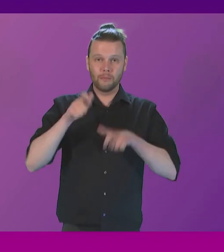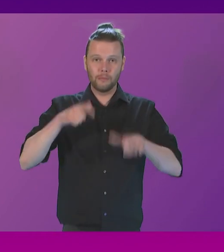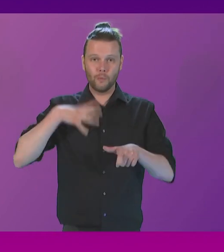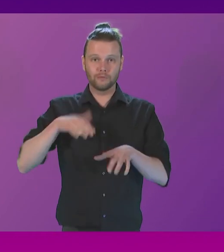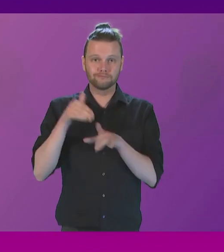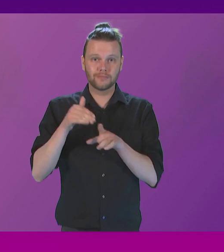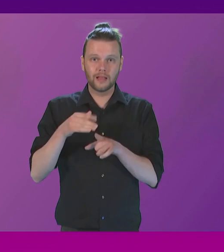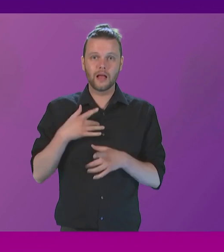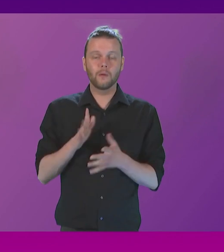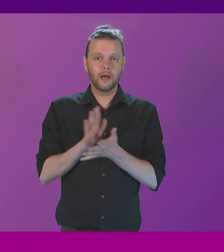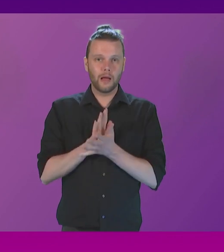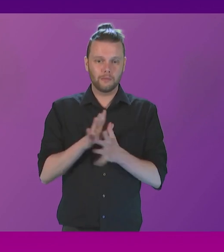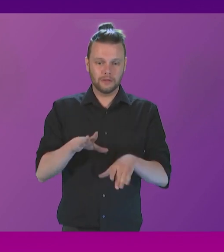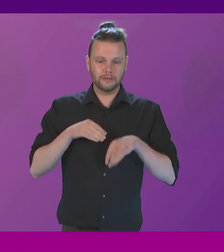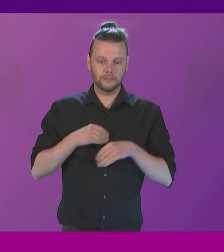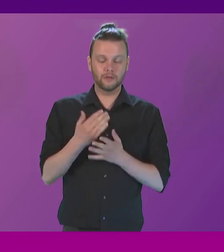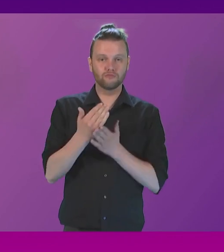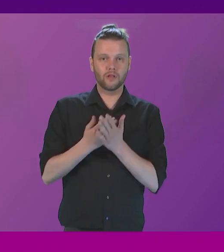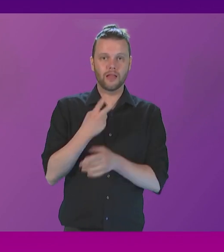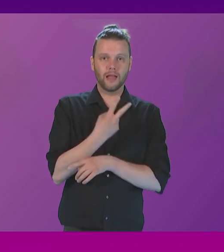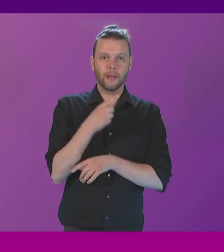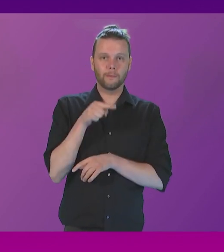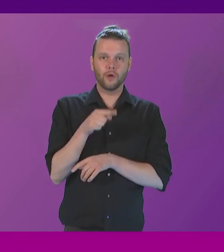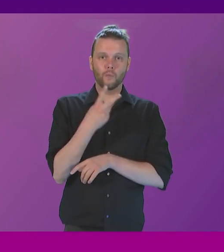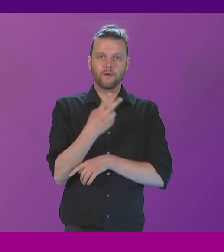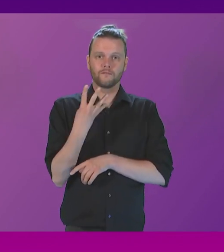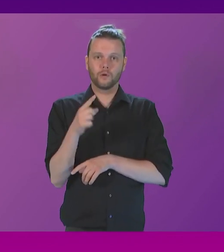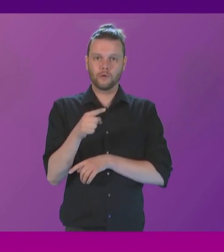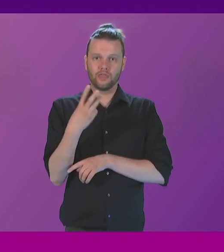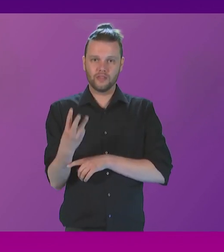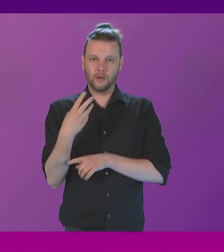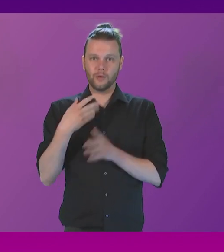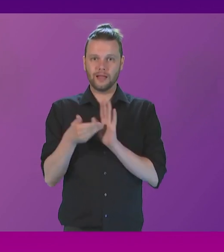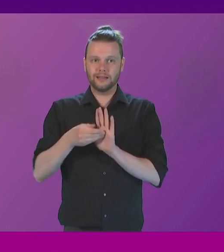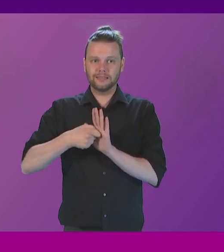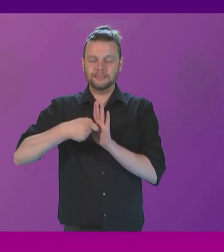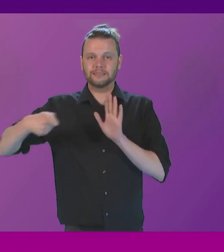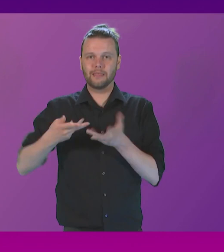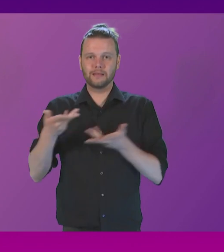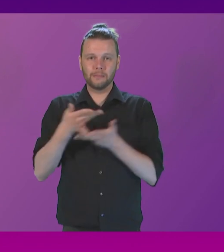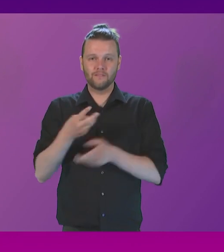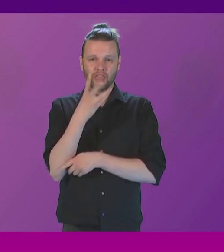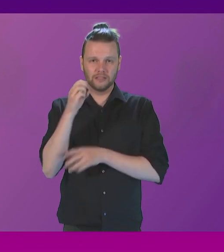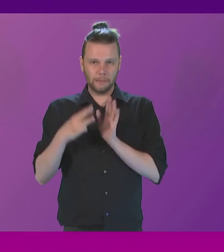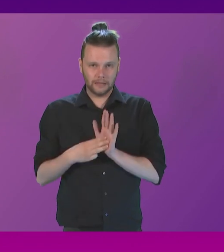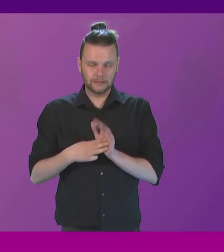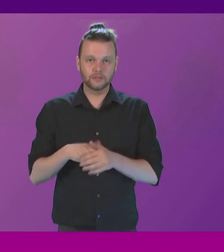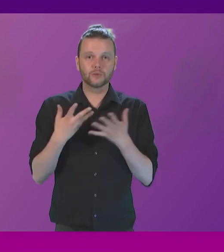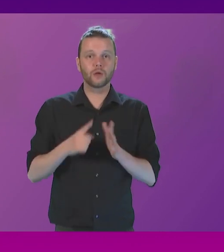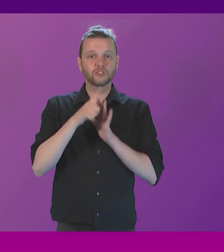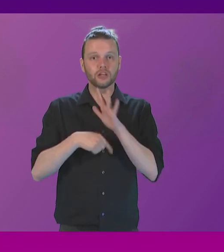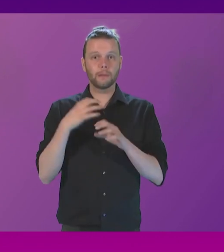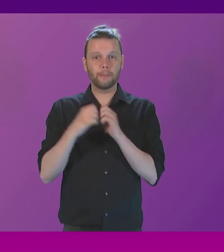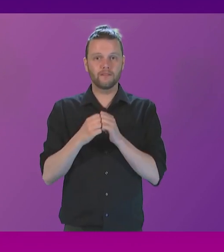notice under Rule 8.14.3 to extend the debate by up to 30 minutes. And I now invite Jeremy Balfour to